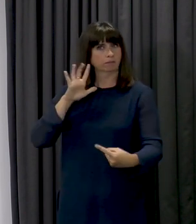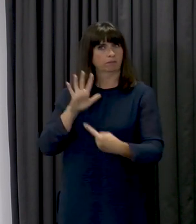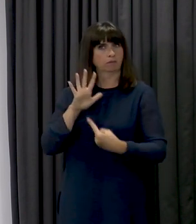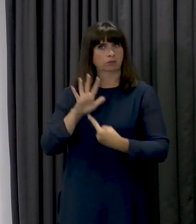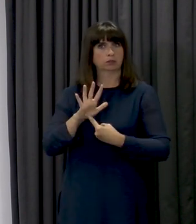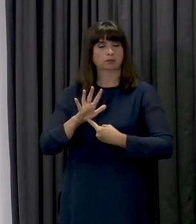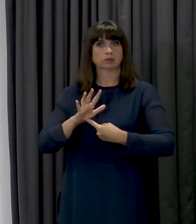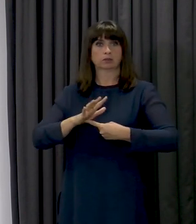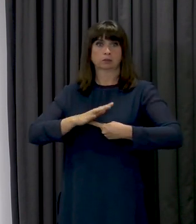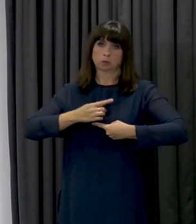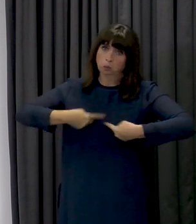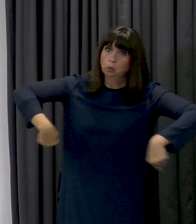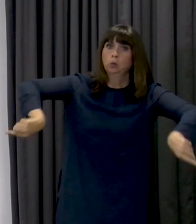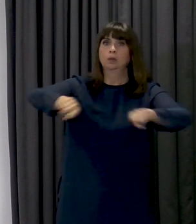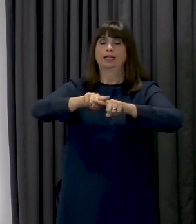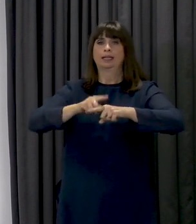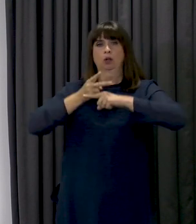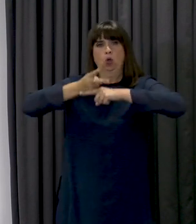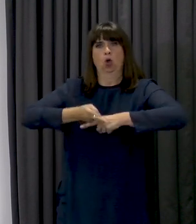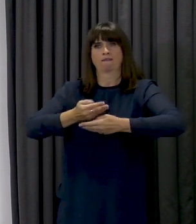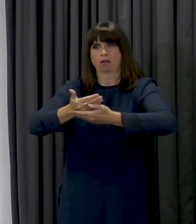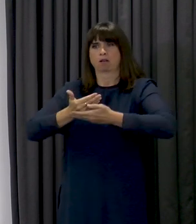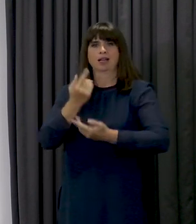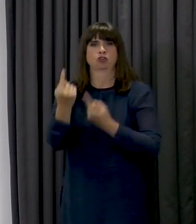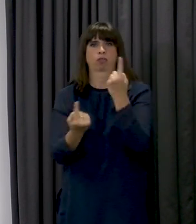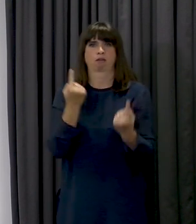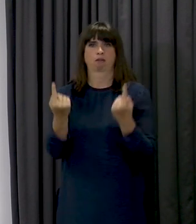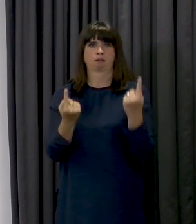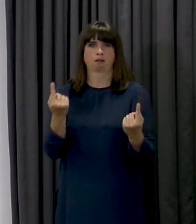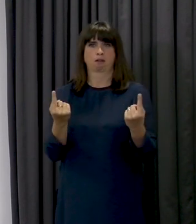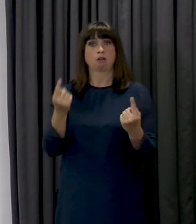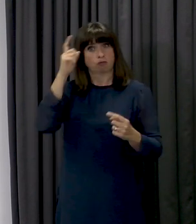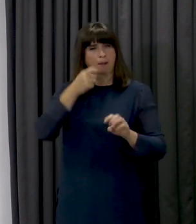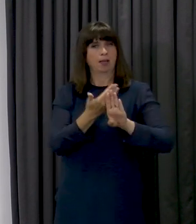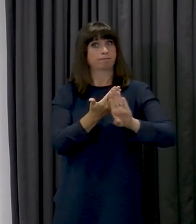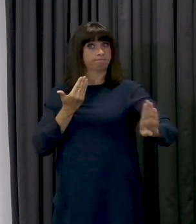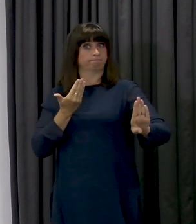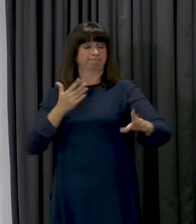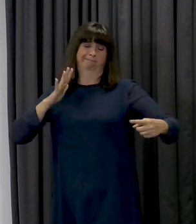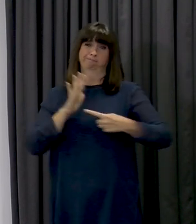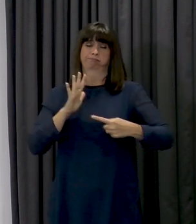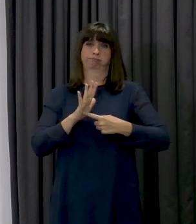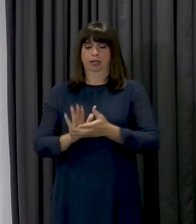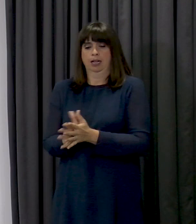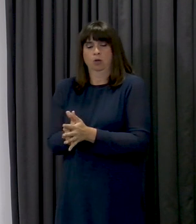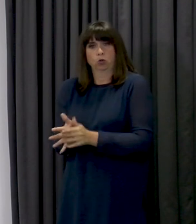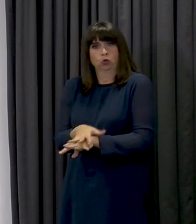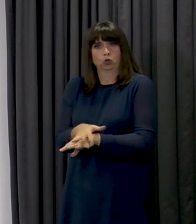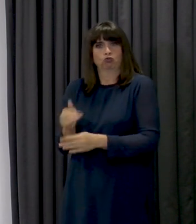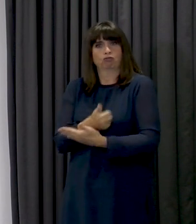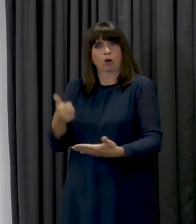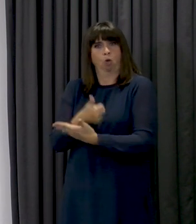that we all go on protecting one another from the virus, keeping our distance from other people, washing our hands